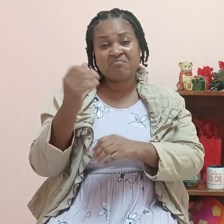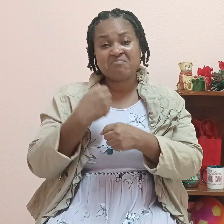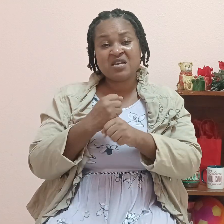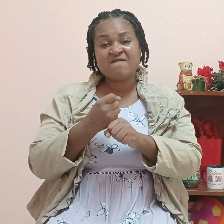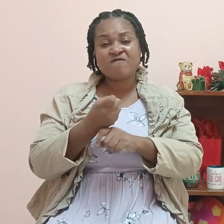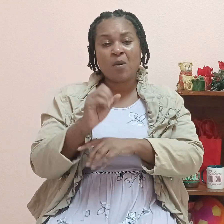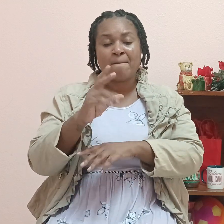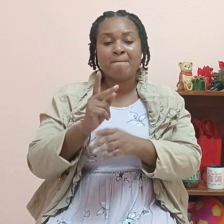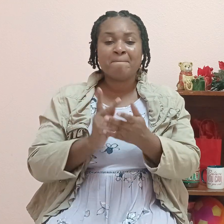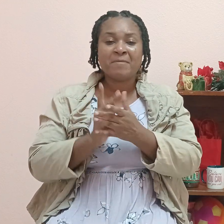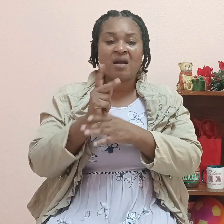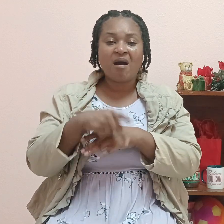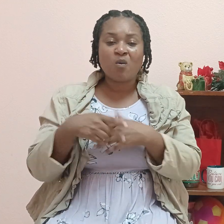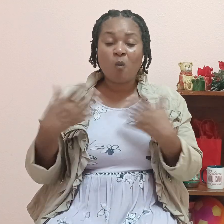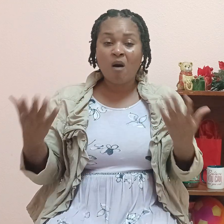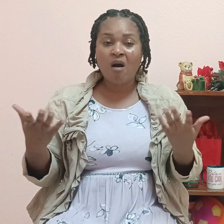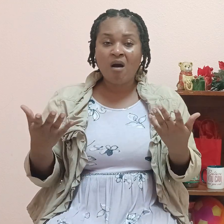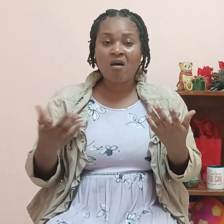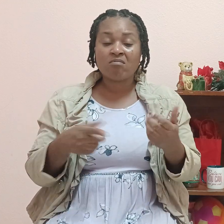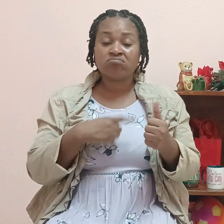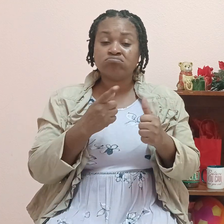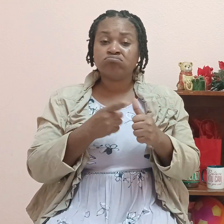A, ginger beer,